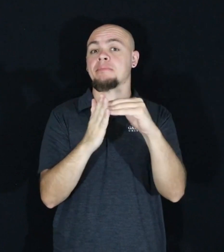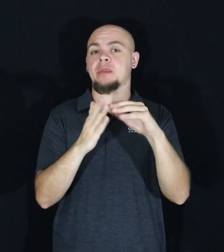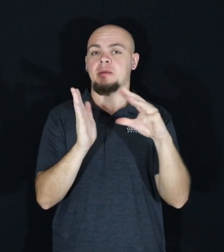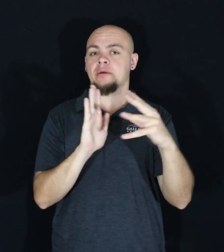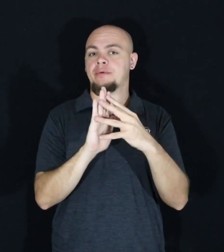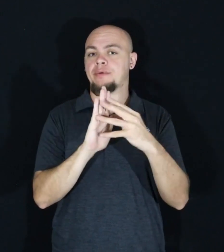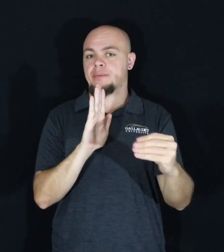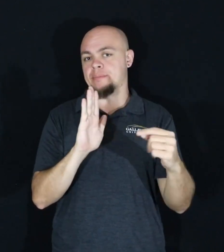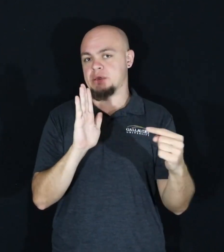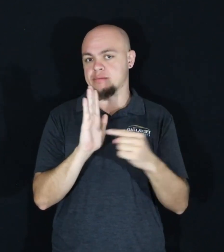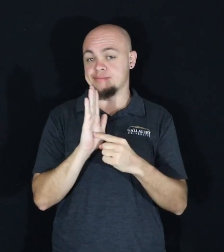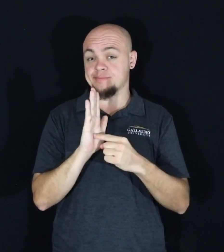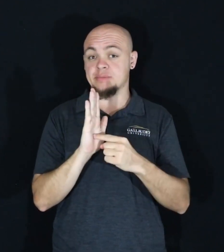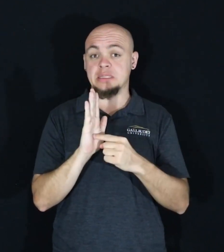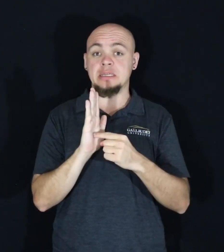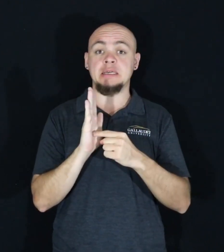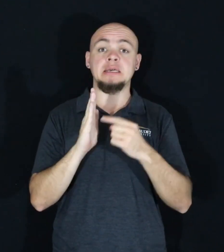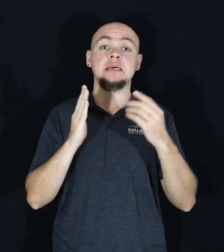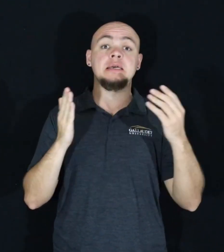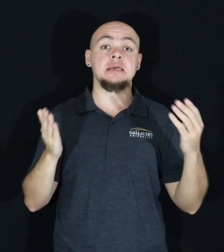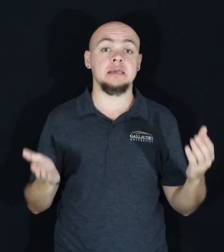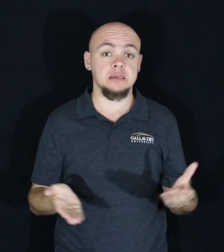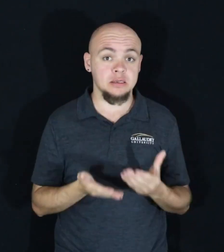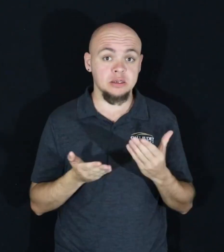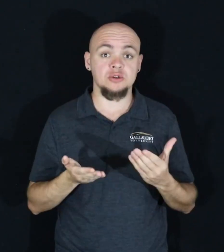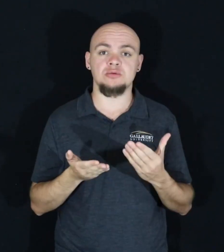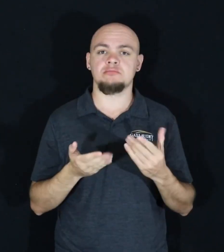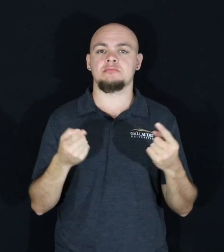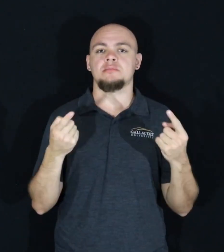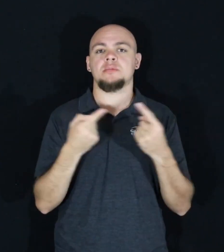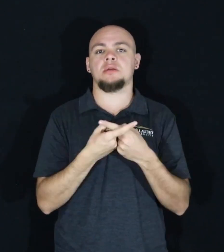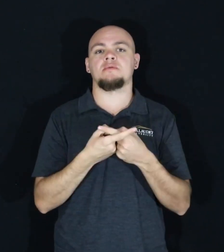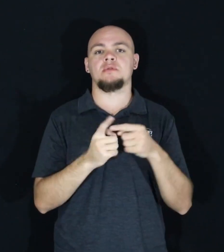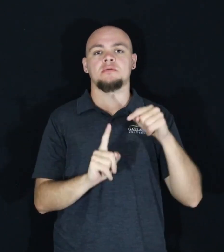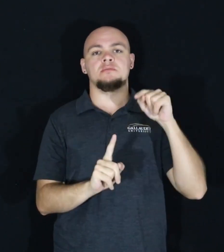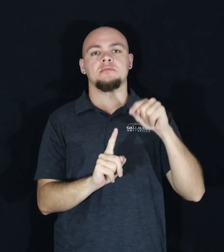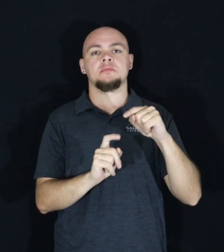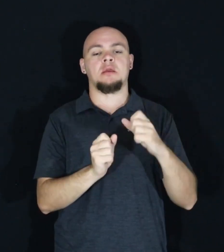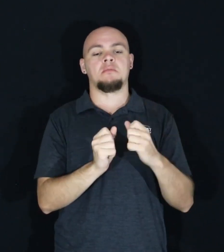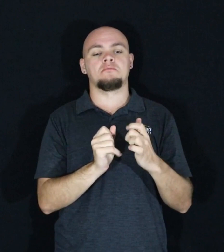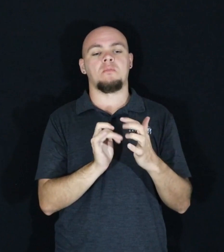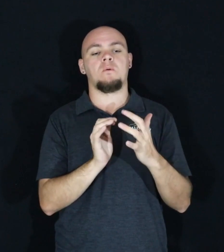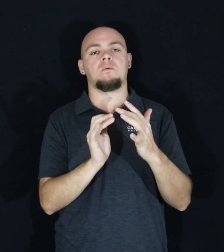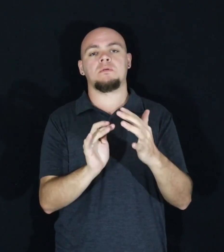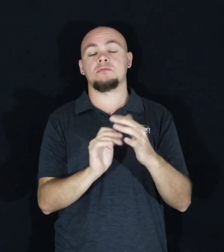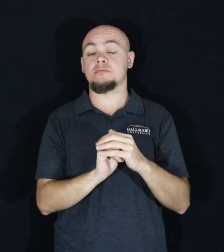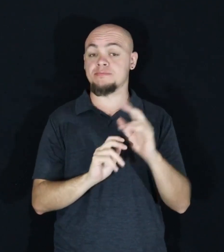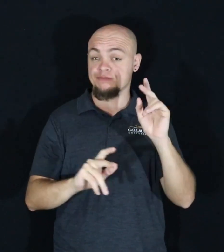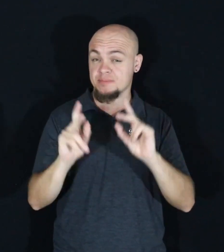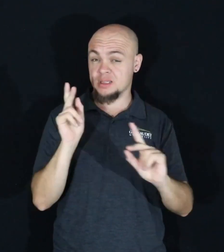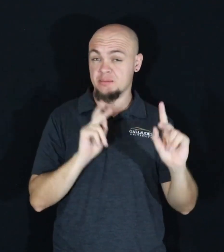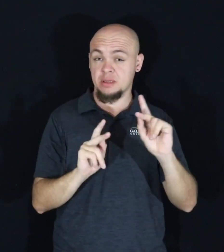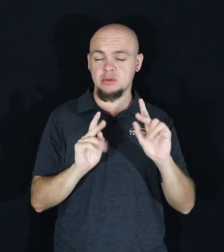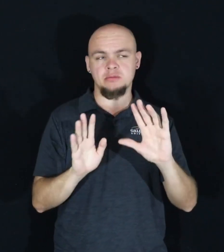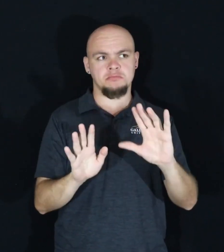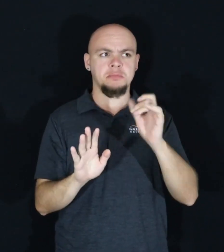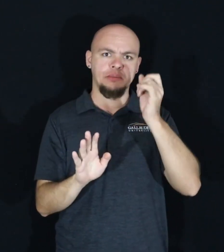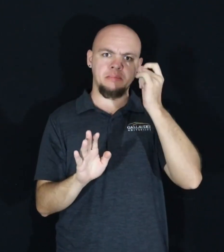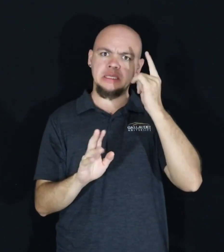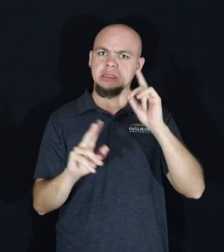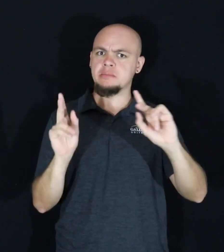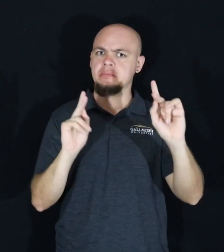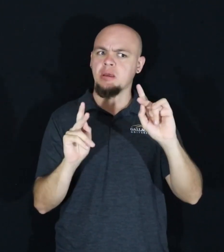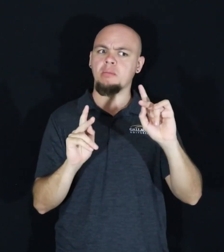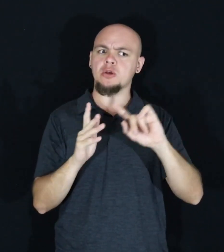copies. And here, the conflict started brewing. And it made sense why people